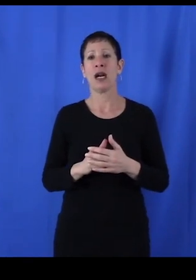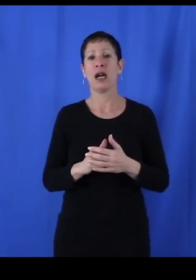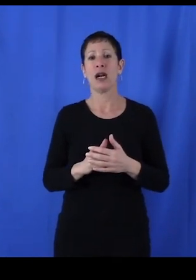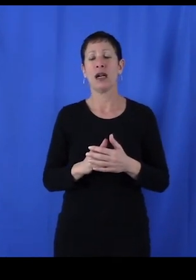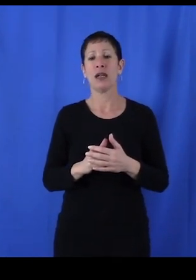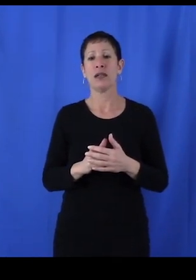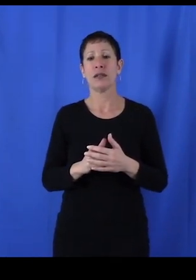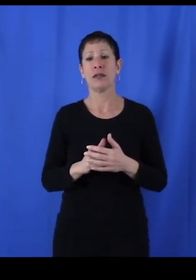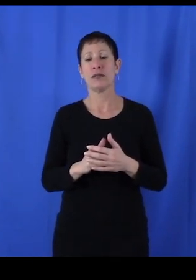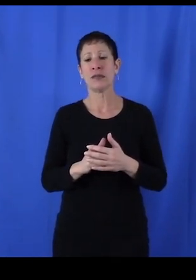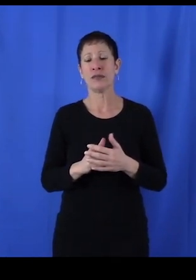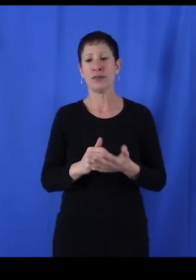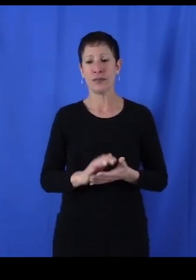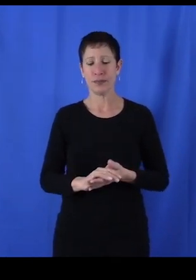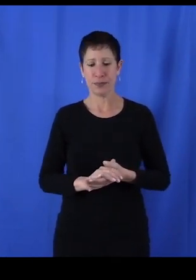I am, in a way, the most effective